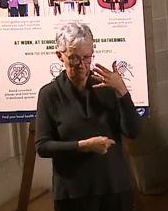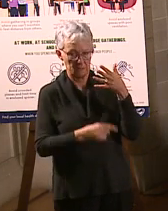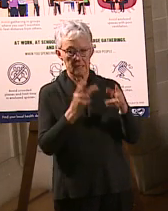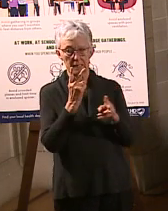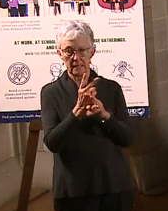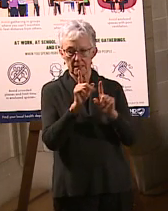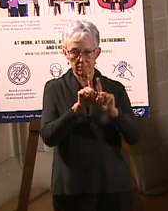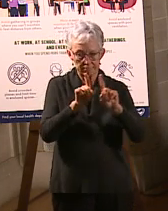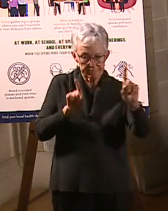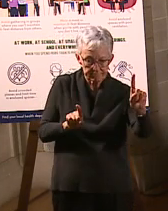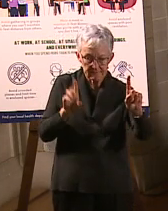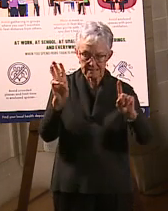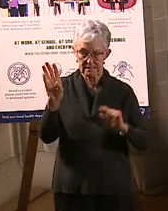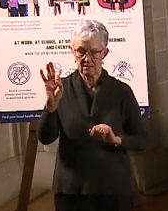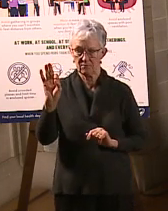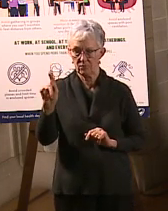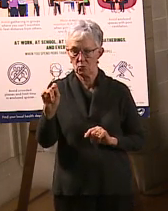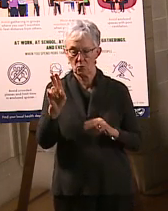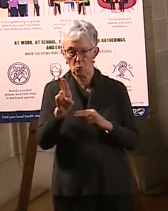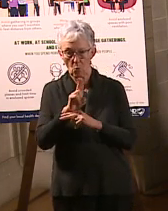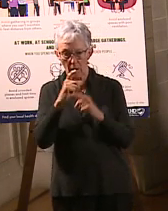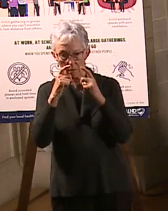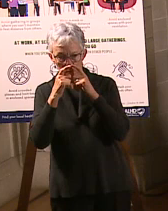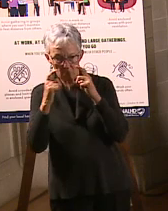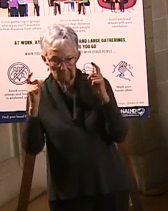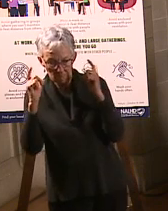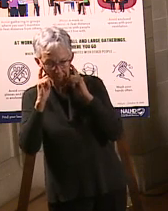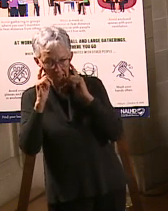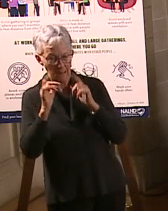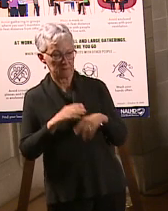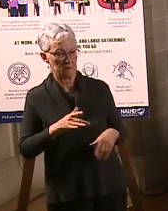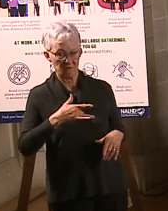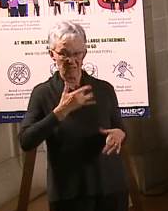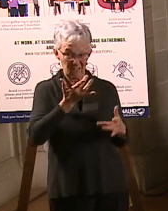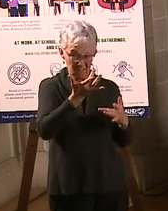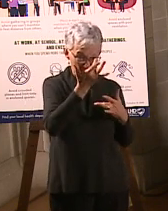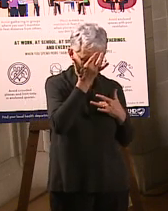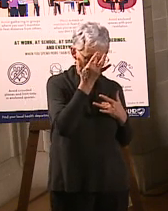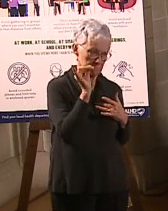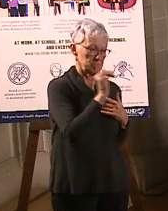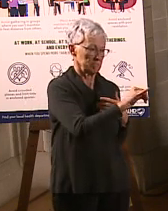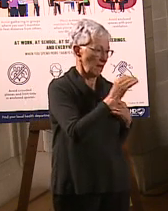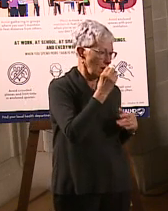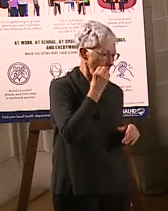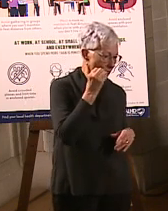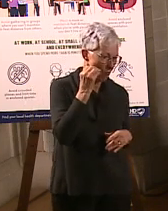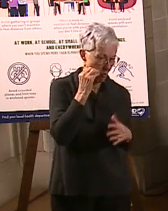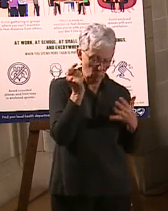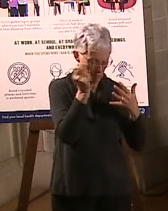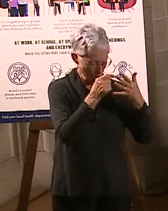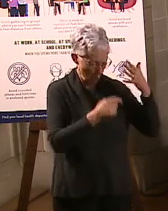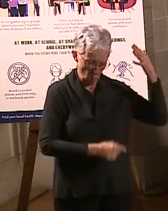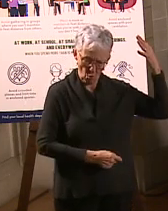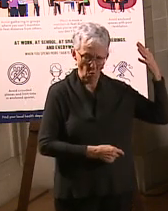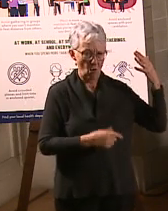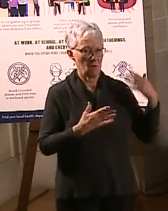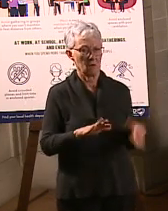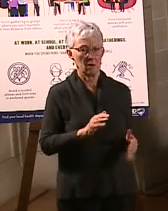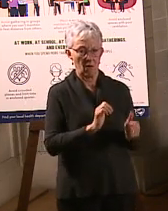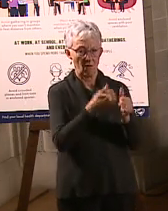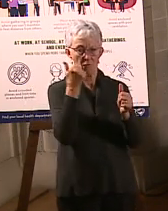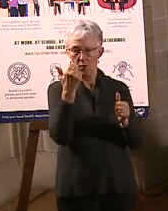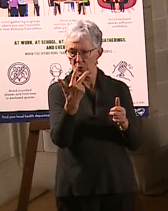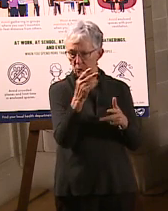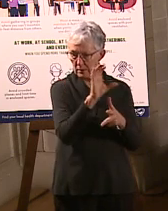Wear your mask when you go to the store. Wash your hands. Stay home if you got that cough or fever. Those are all going to be important to slowing the spread of the virus. Avoid the 3